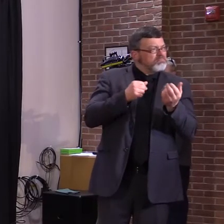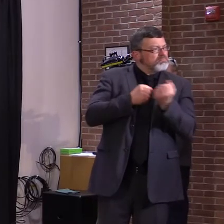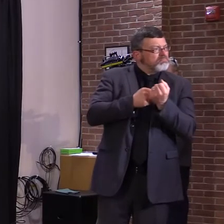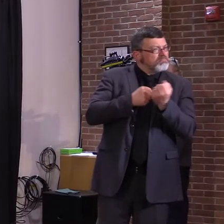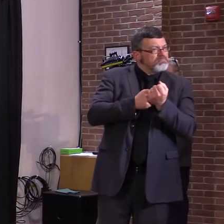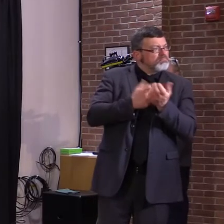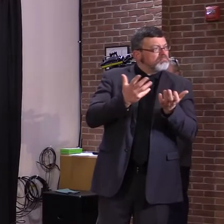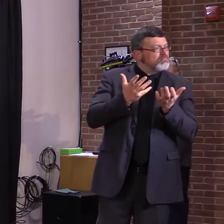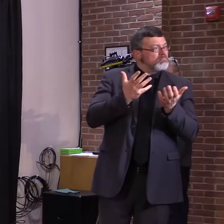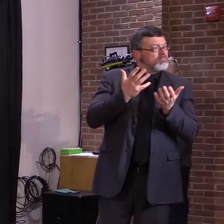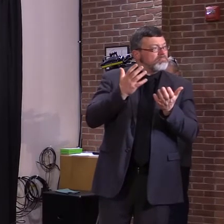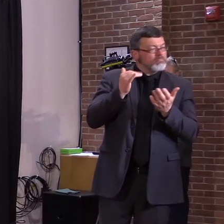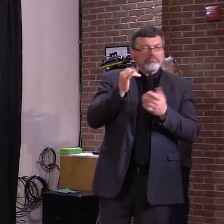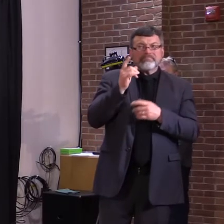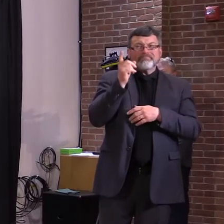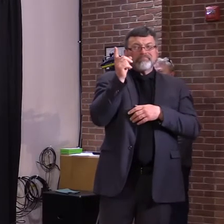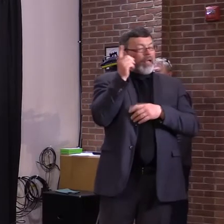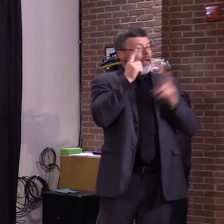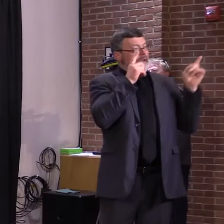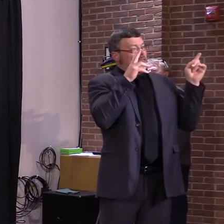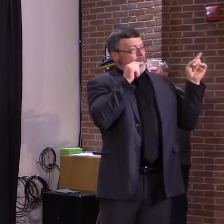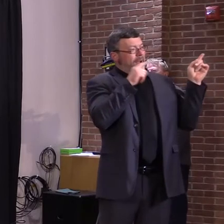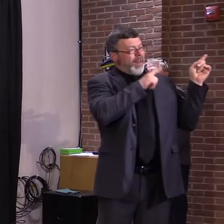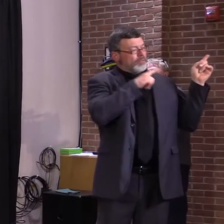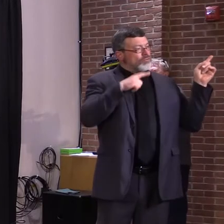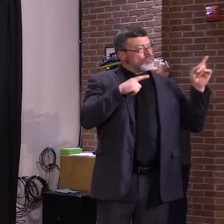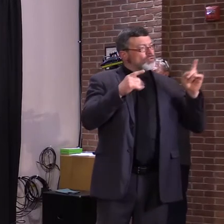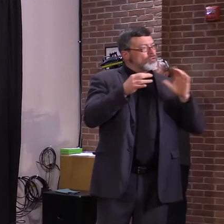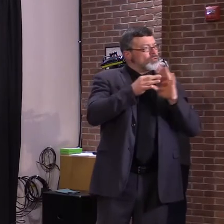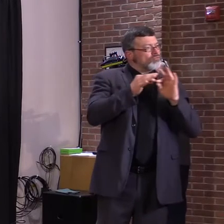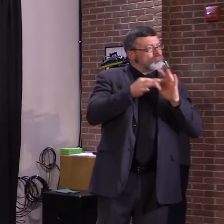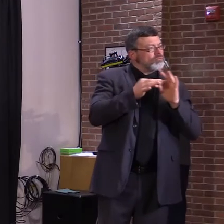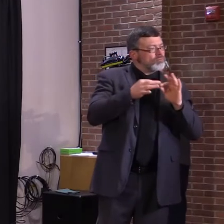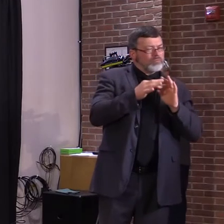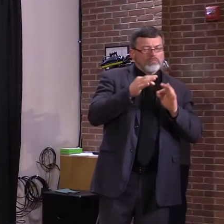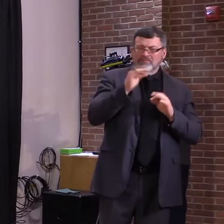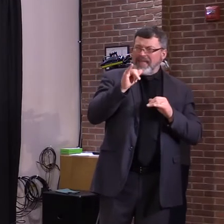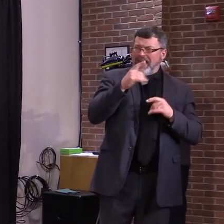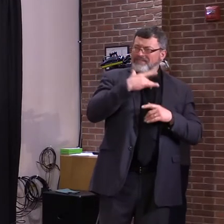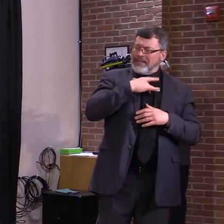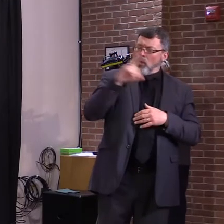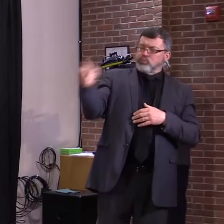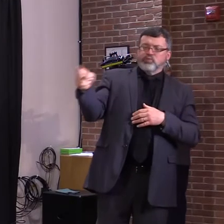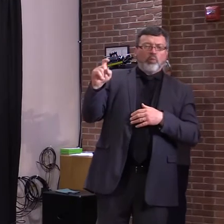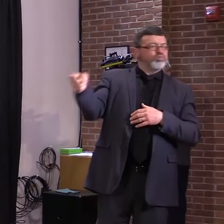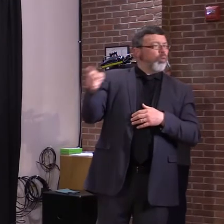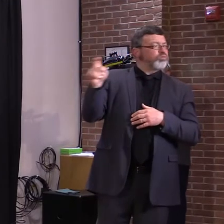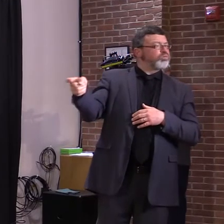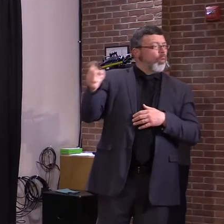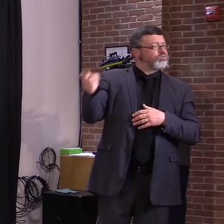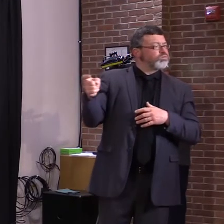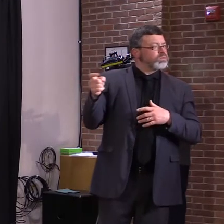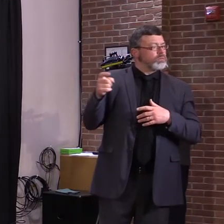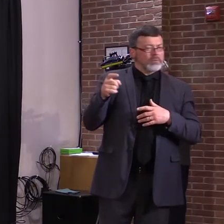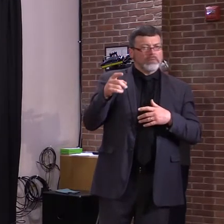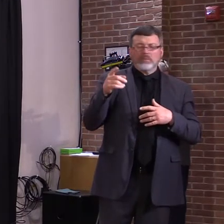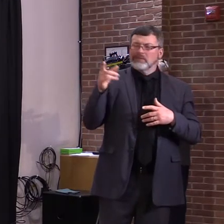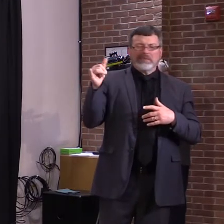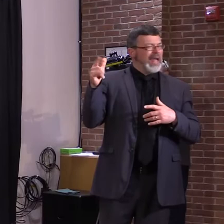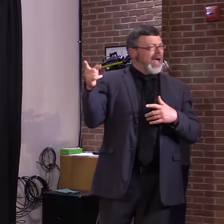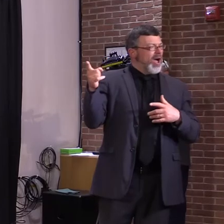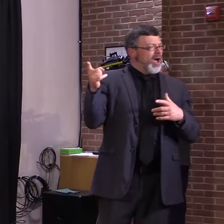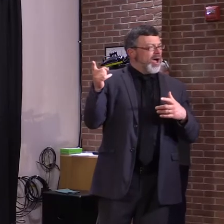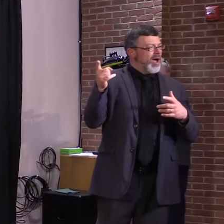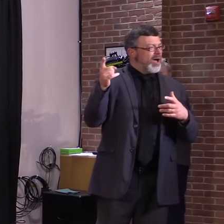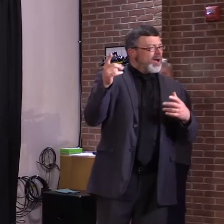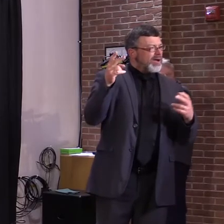they feel like they've given you enough. They feel like you should essentially compromise. I just wanted to get your reaction